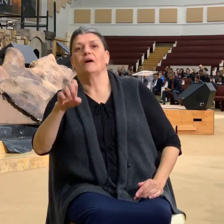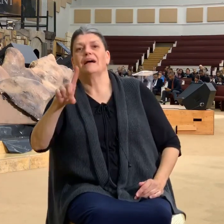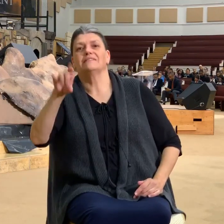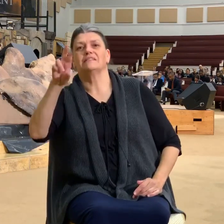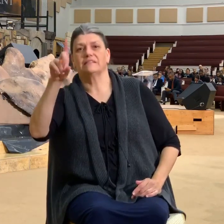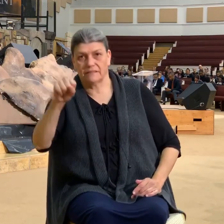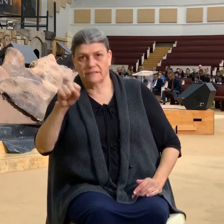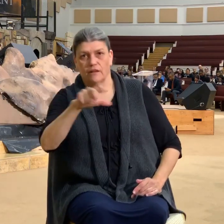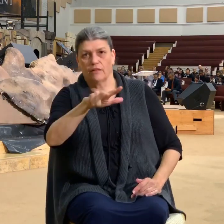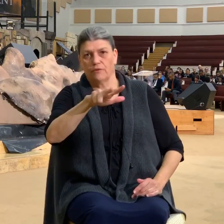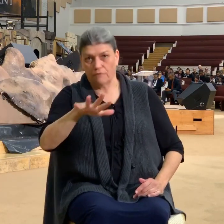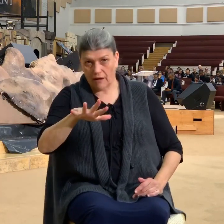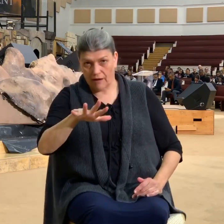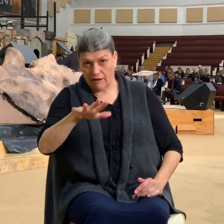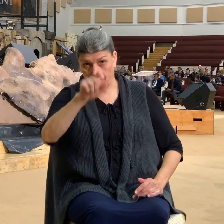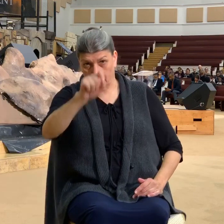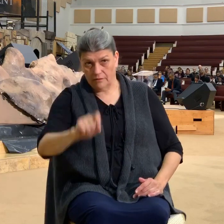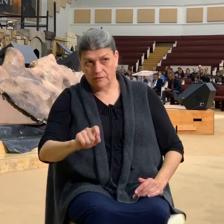And let's look at verse